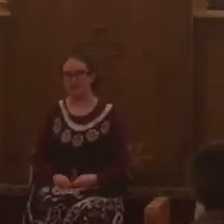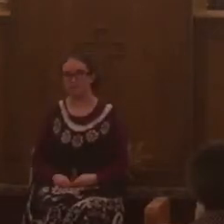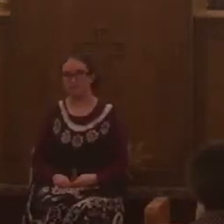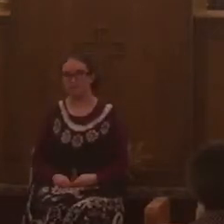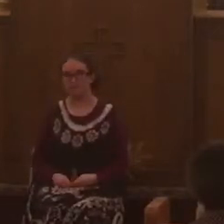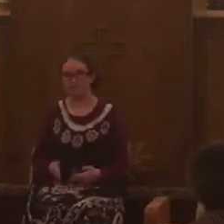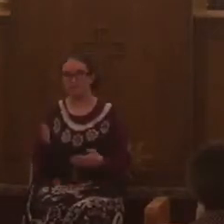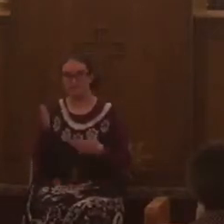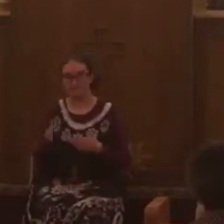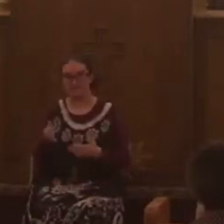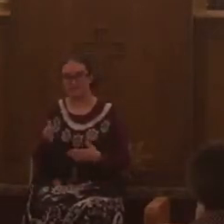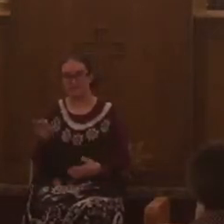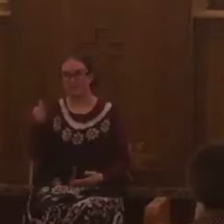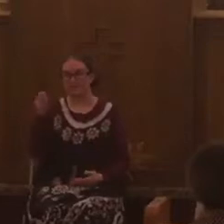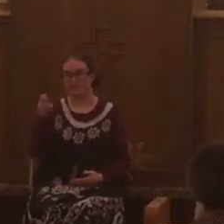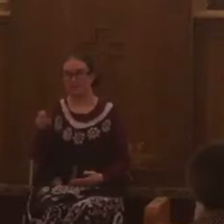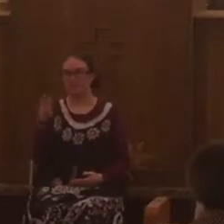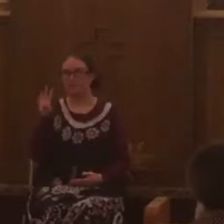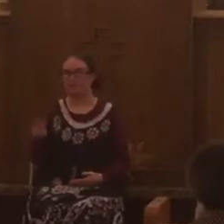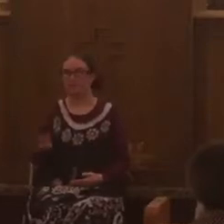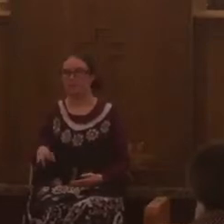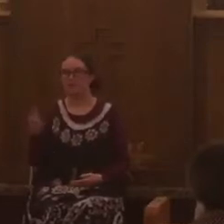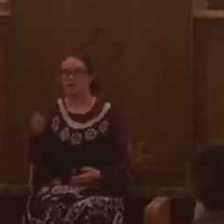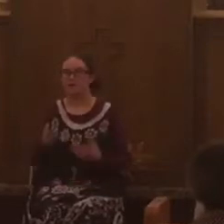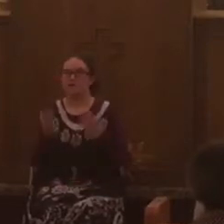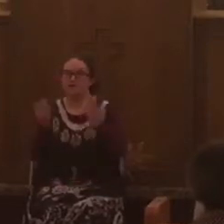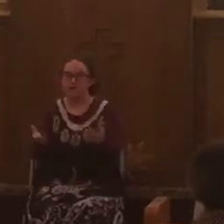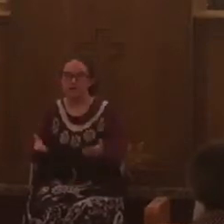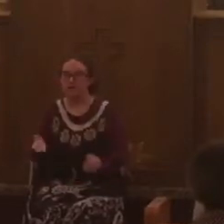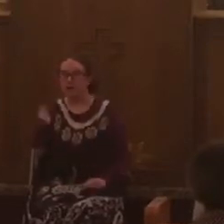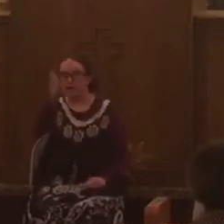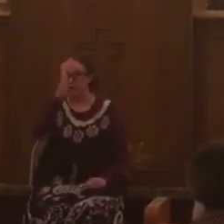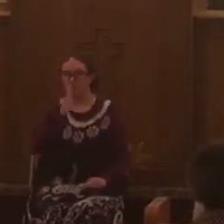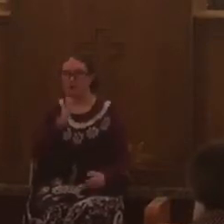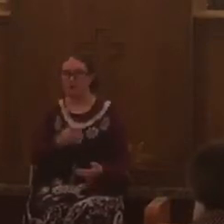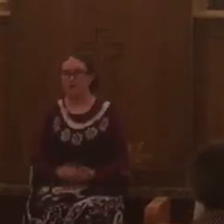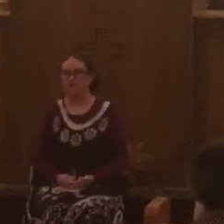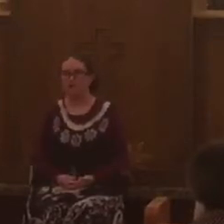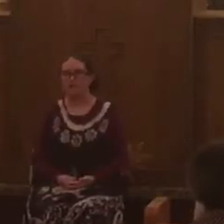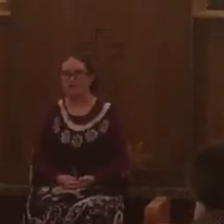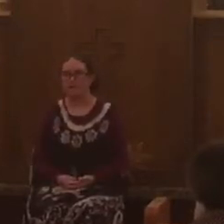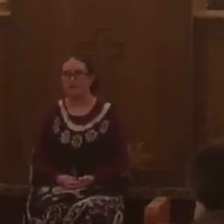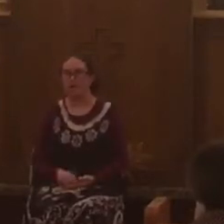of people. God can set people free from their own selves. Jesus.